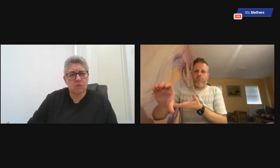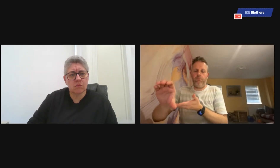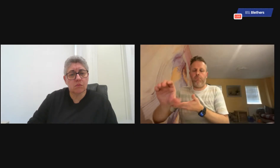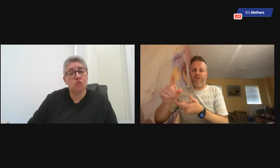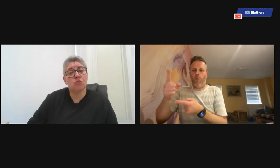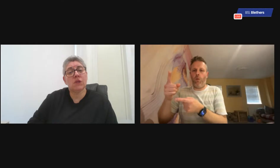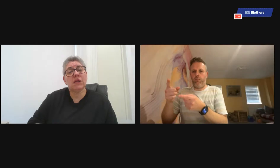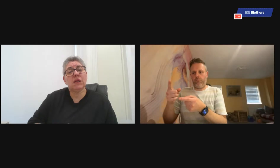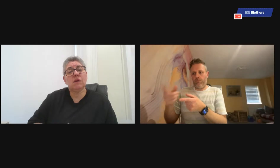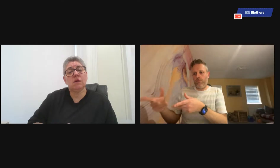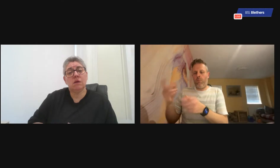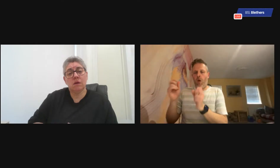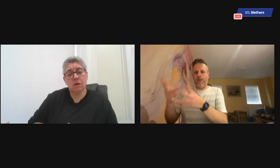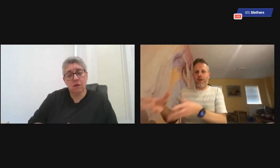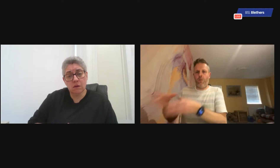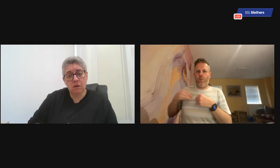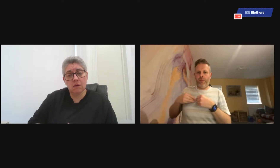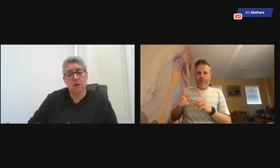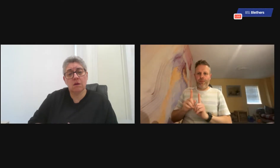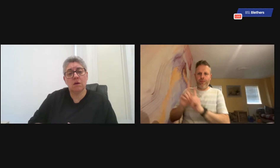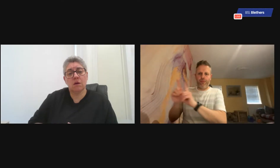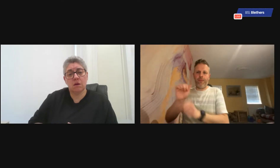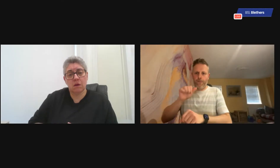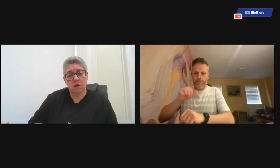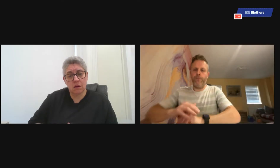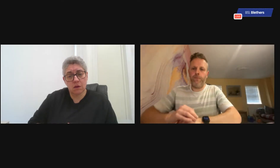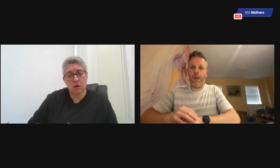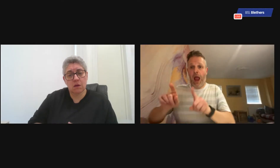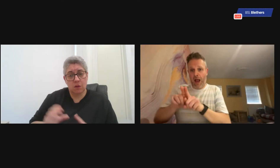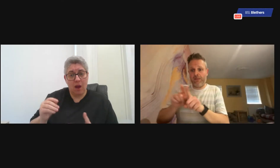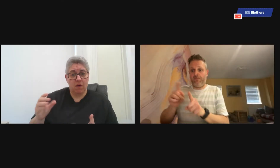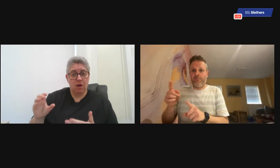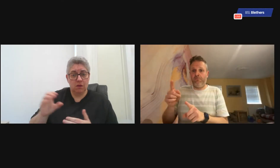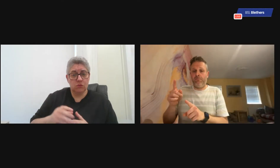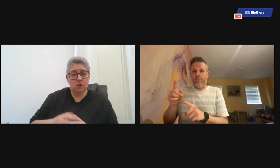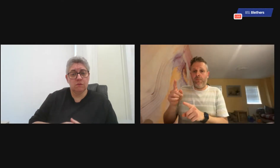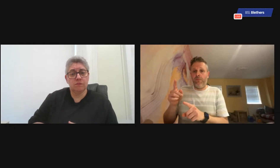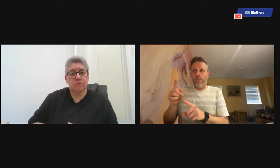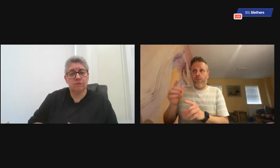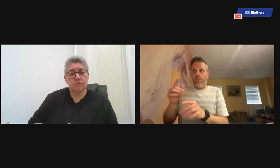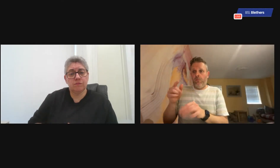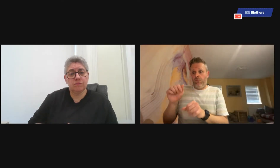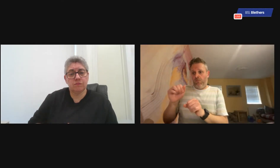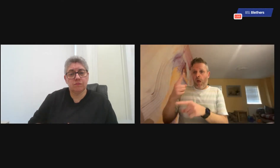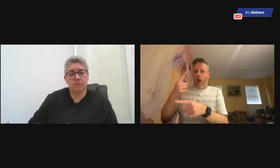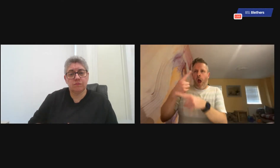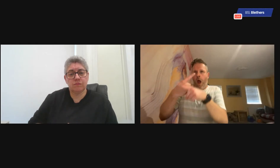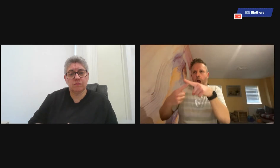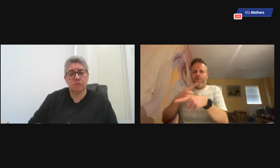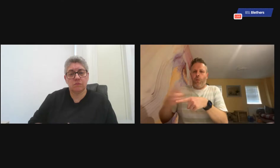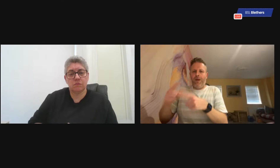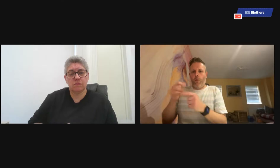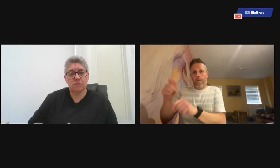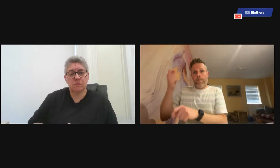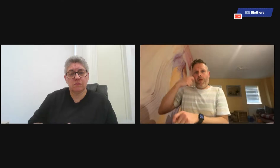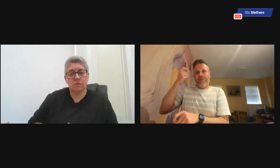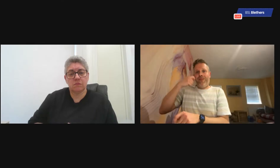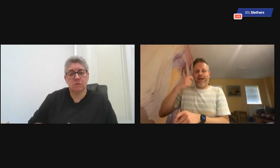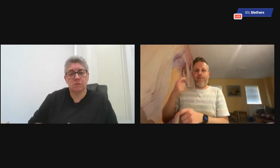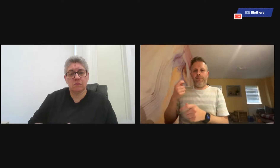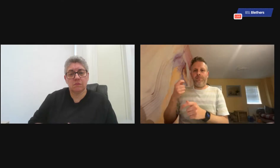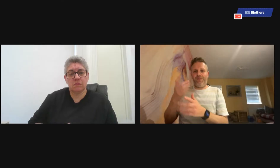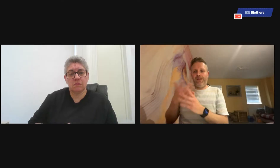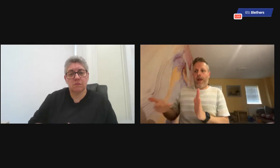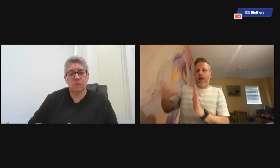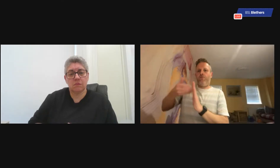the local authority. And do you get extra funding for that? If I was one to take the child on holiday for 2 weeks,